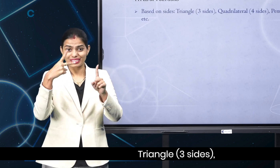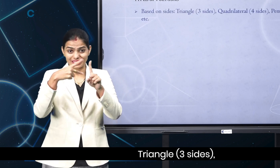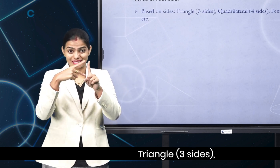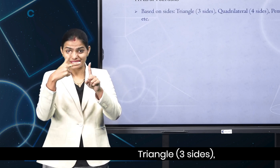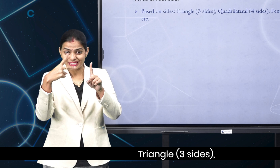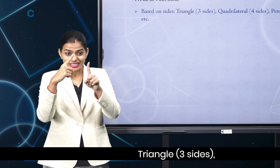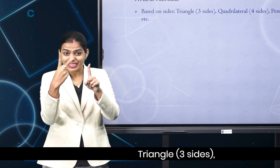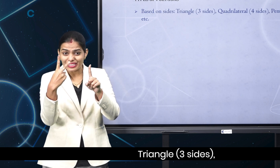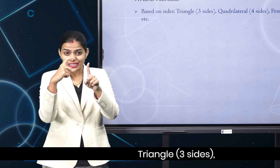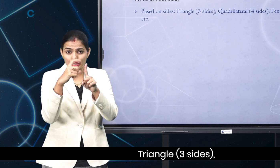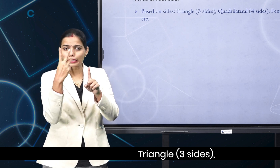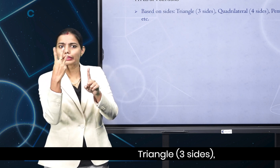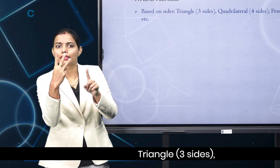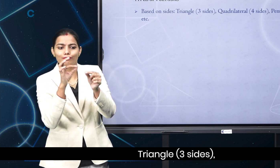Triangle, 3 sides.